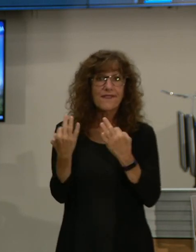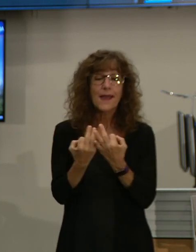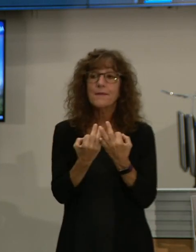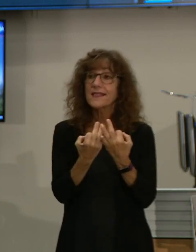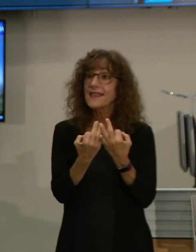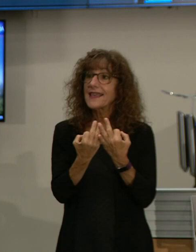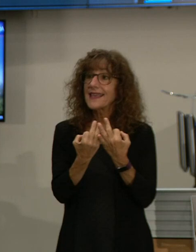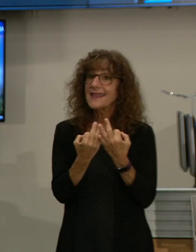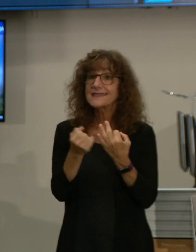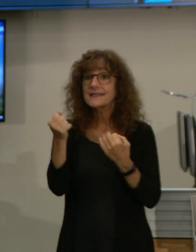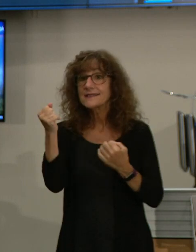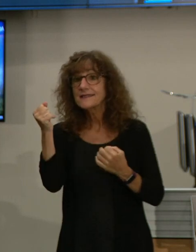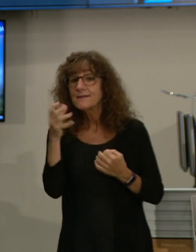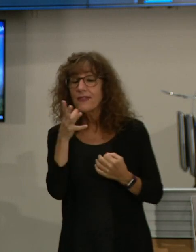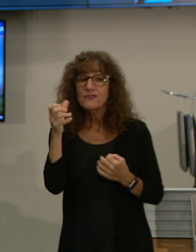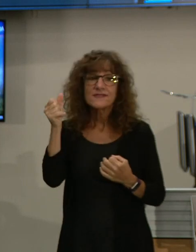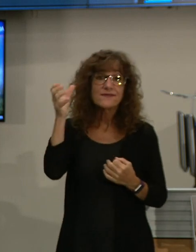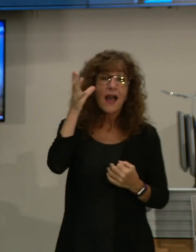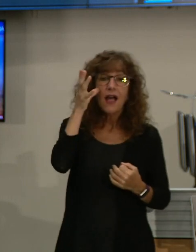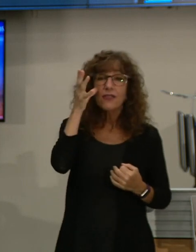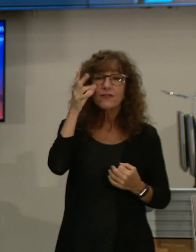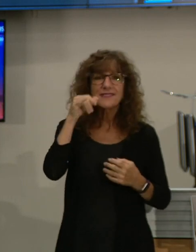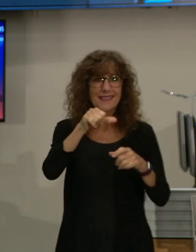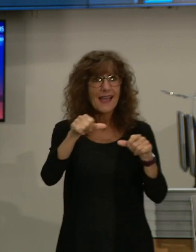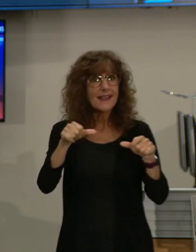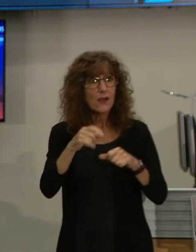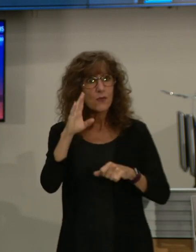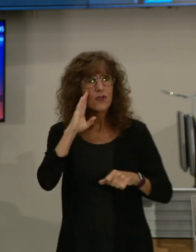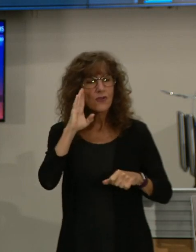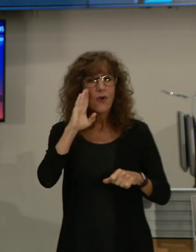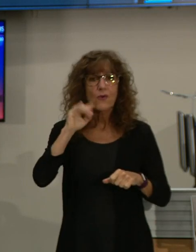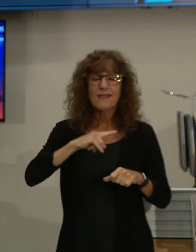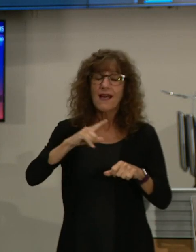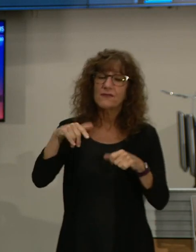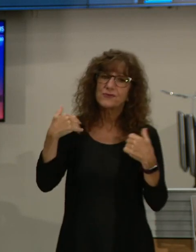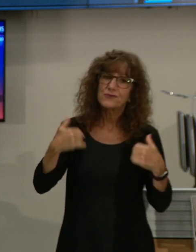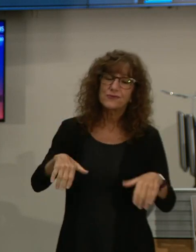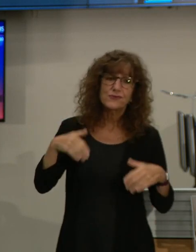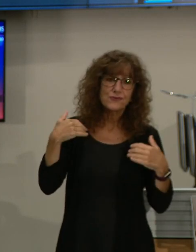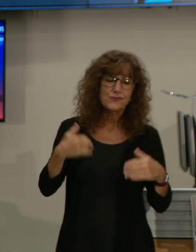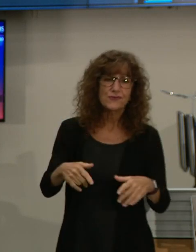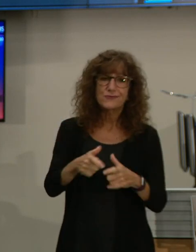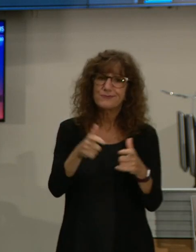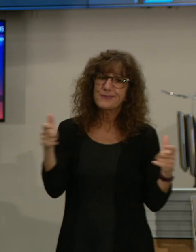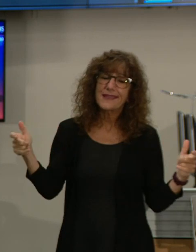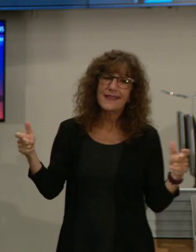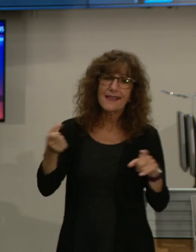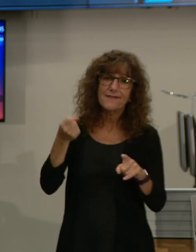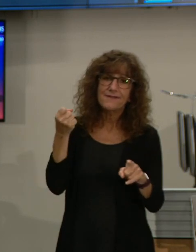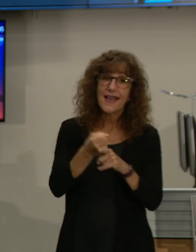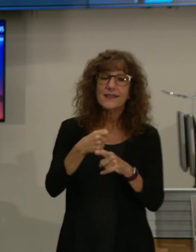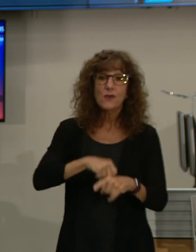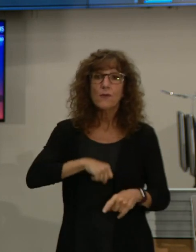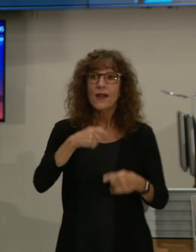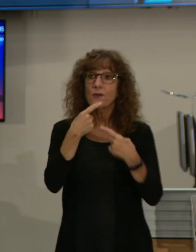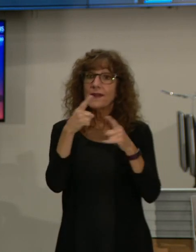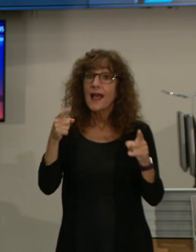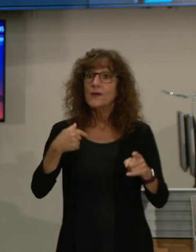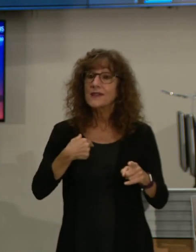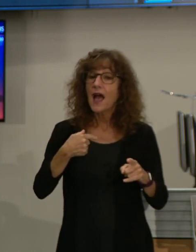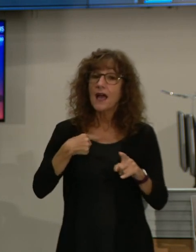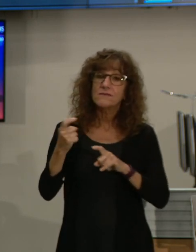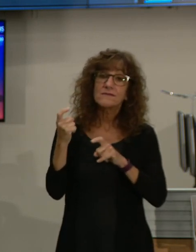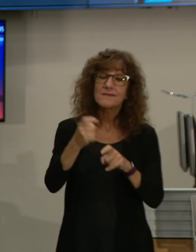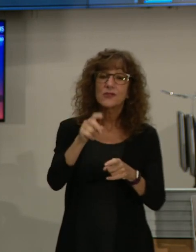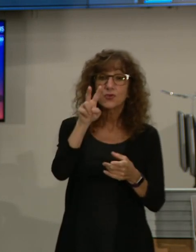assist the fathers and mothers. This is an area that we know will have long-standing implications, and so I'm proud to announce that I have delegated